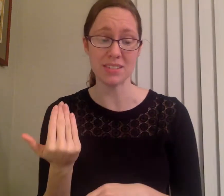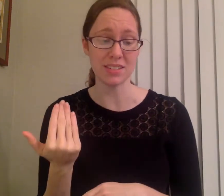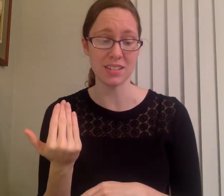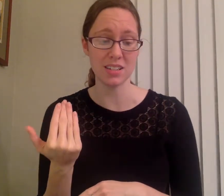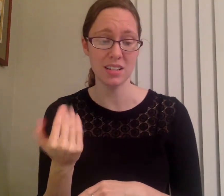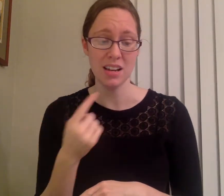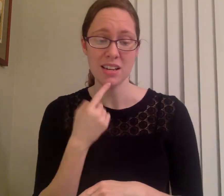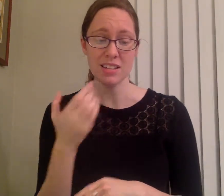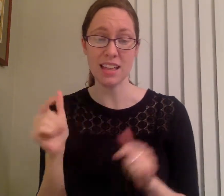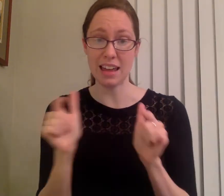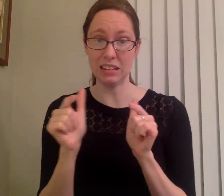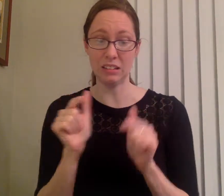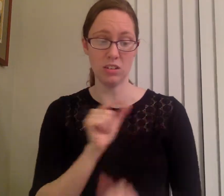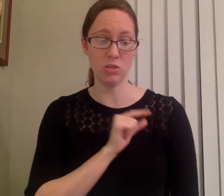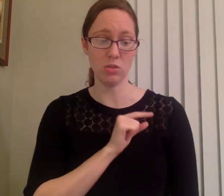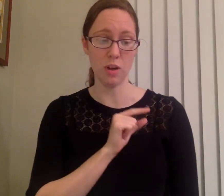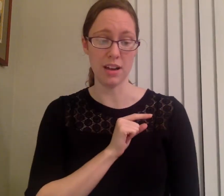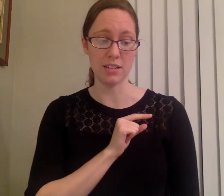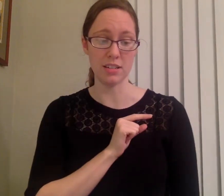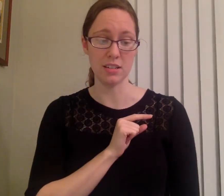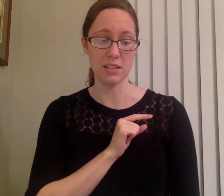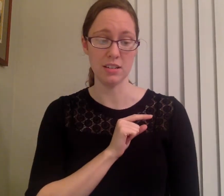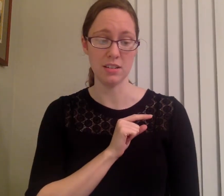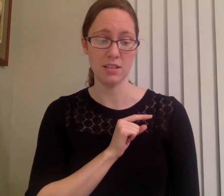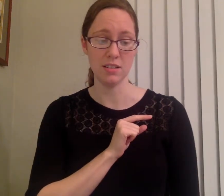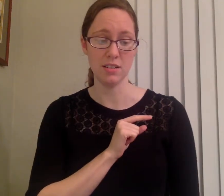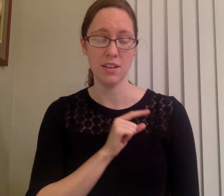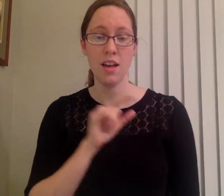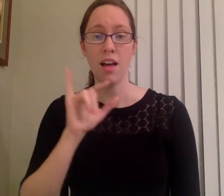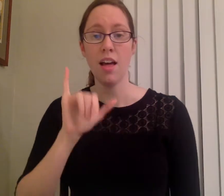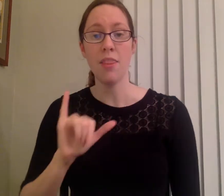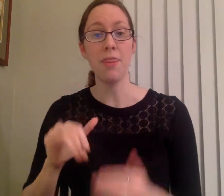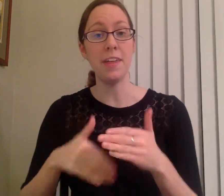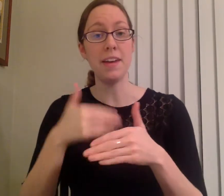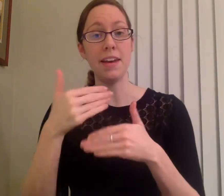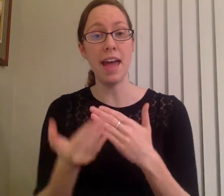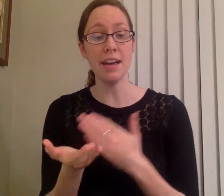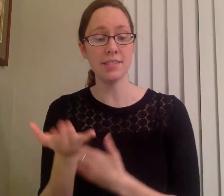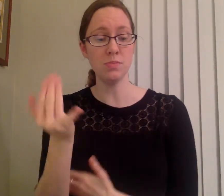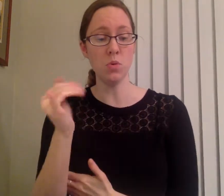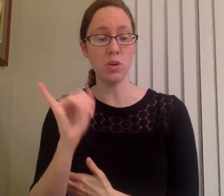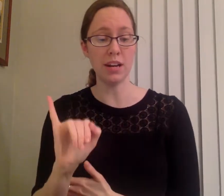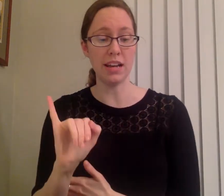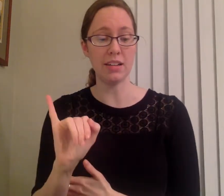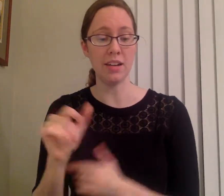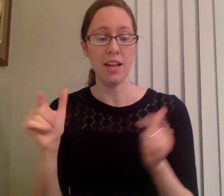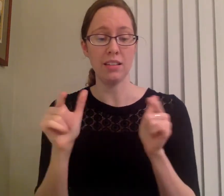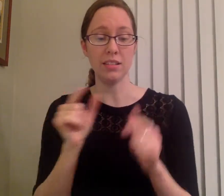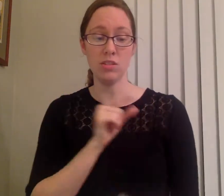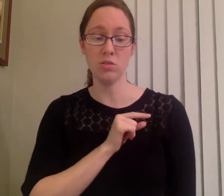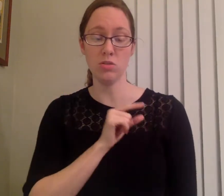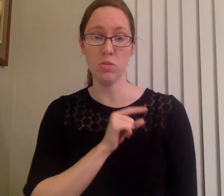promised, said Little Grunt. The next morning, Little